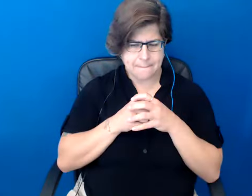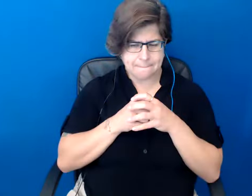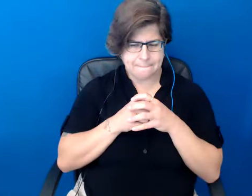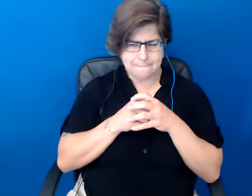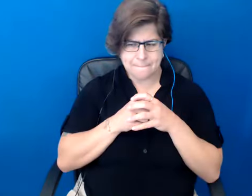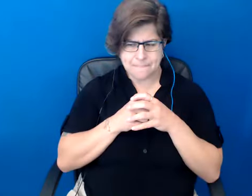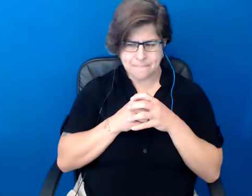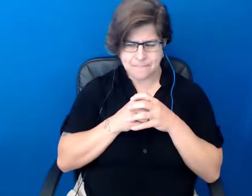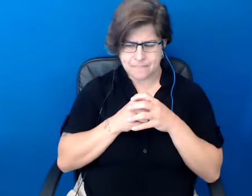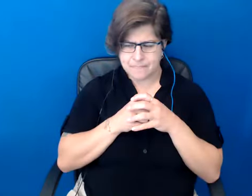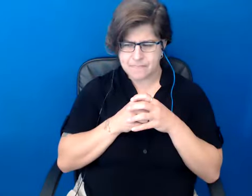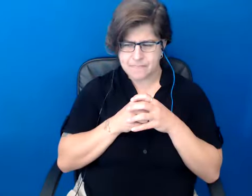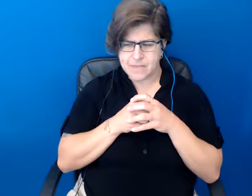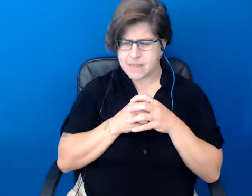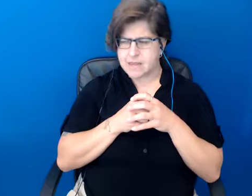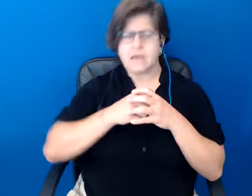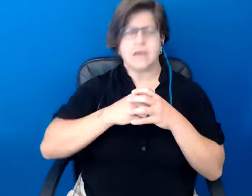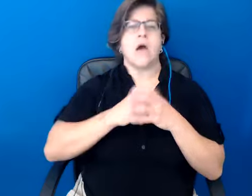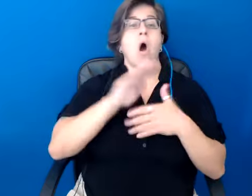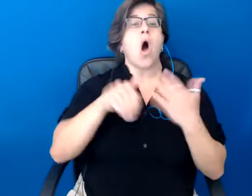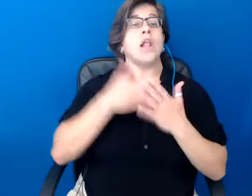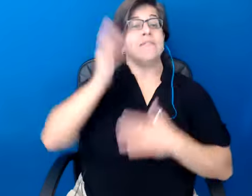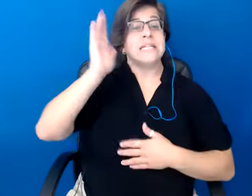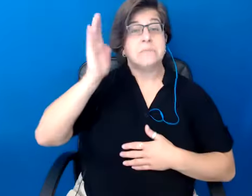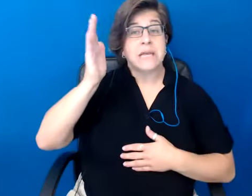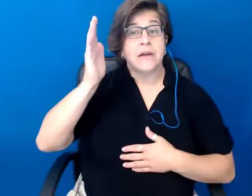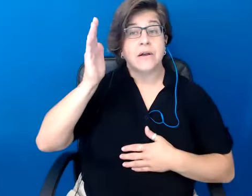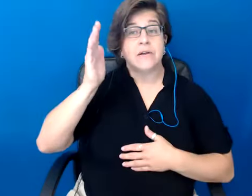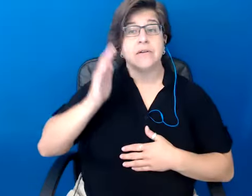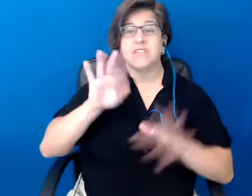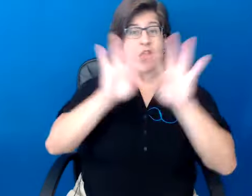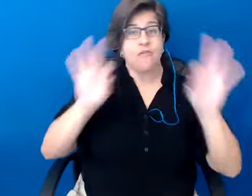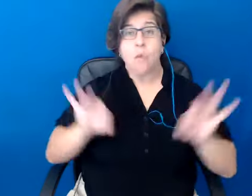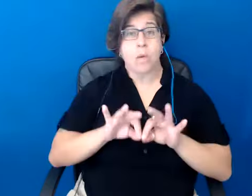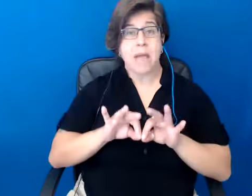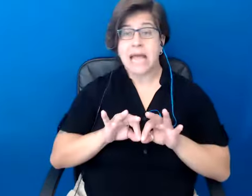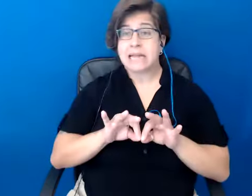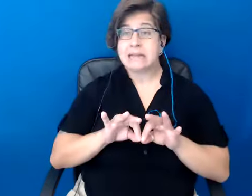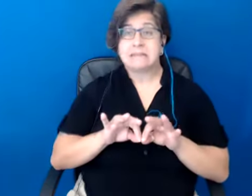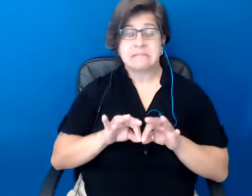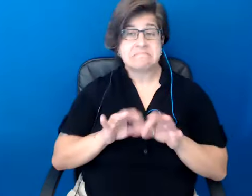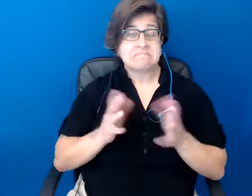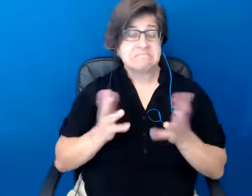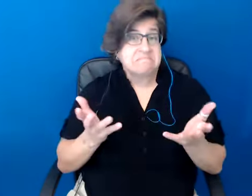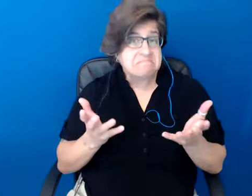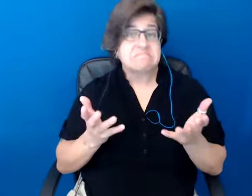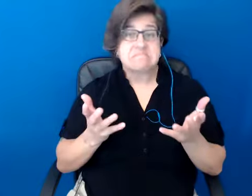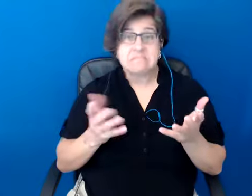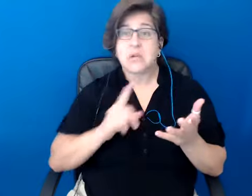3 traditions and 3 concepts, and where do you go with that? And it turns out that all of the speakers and all